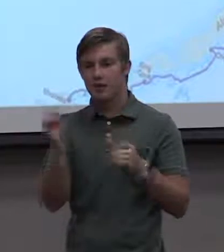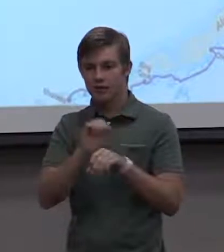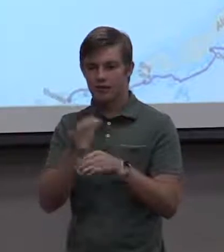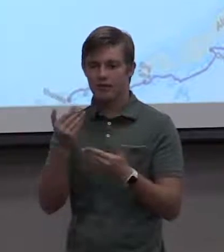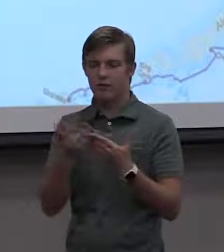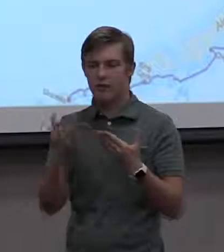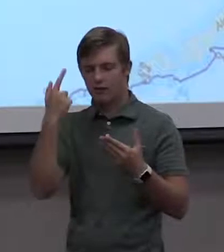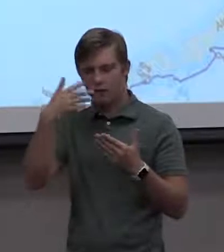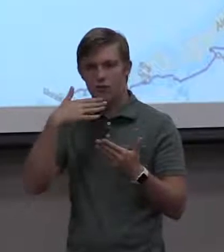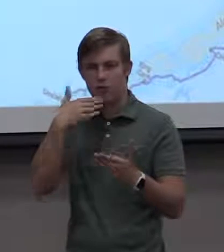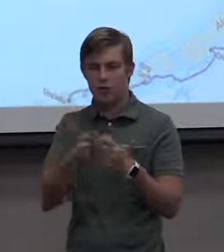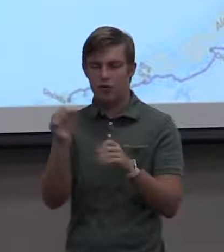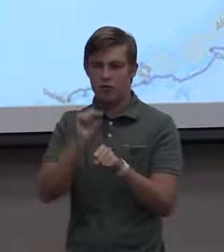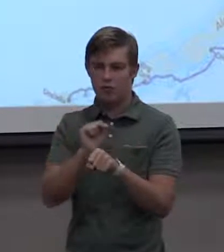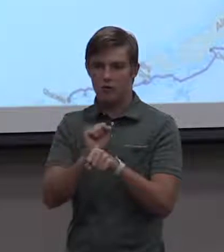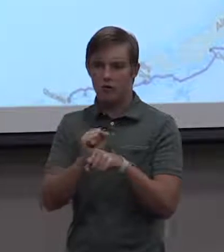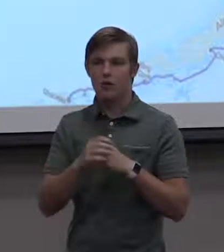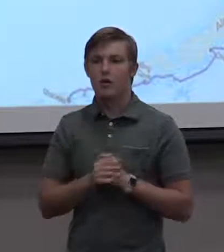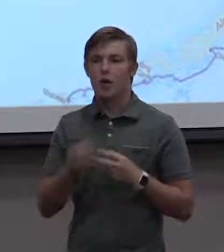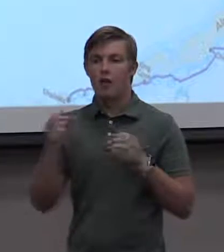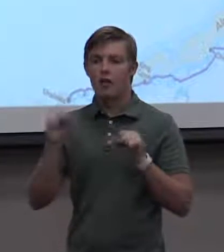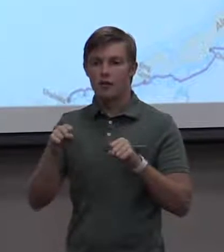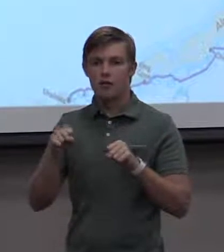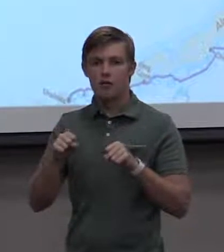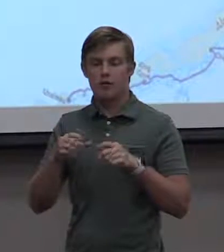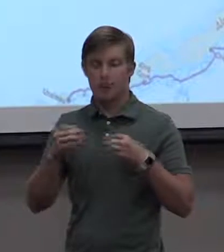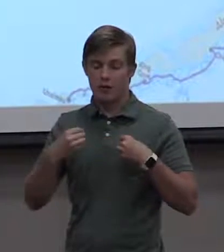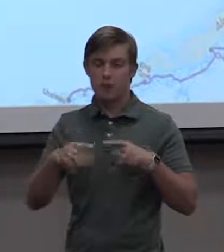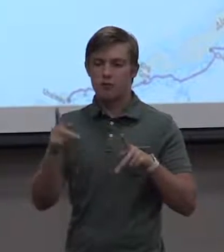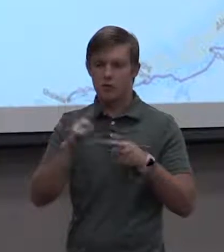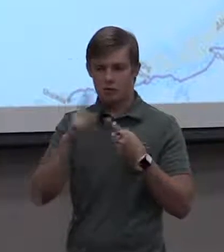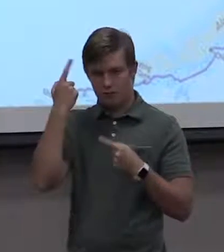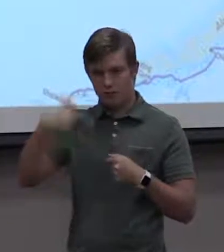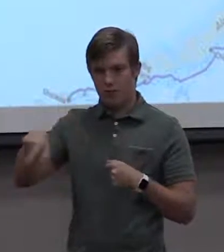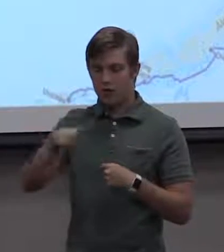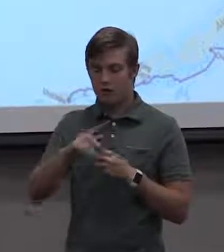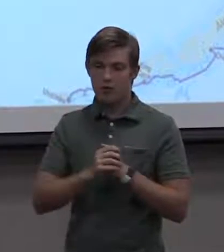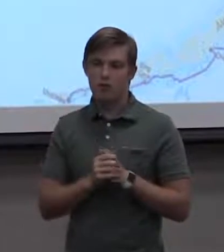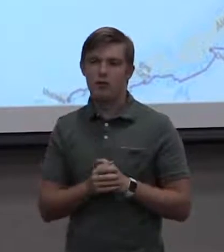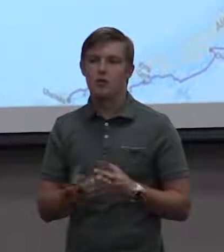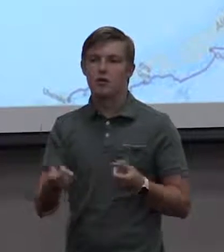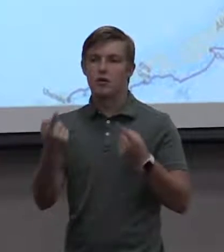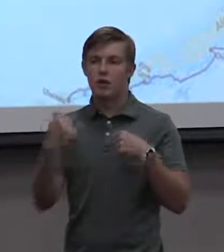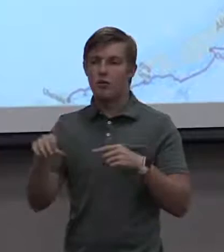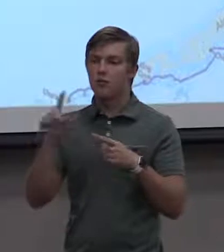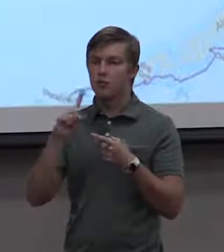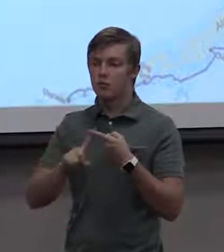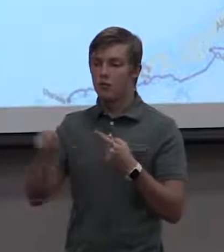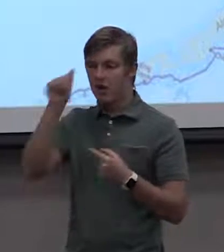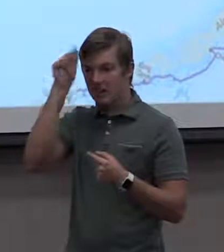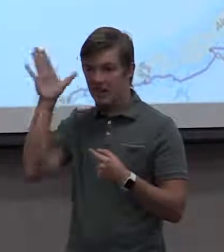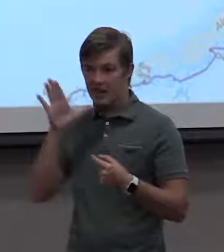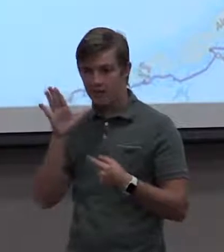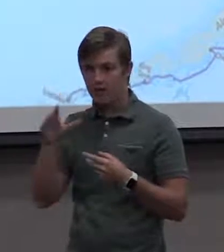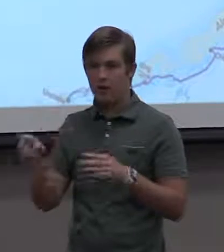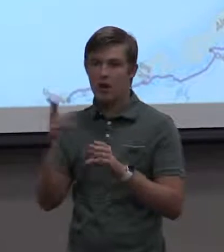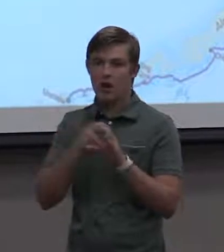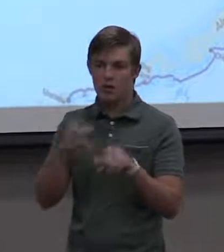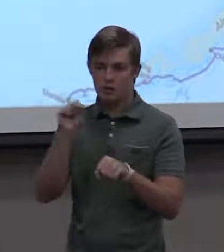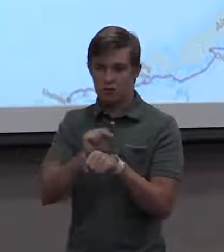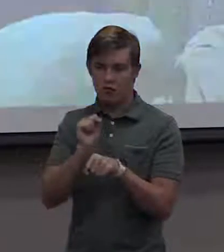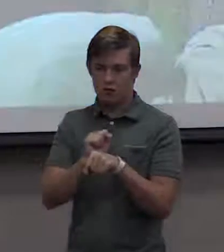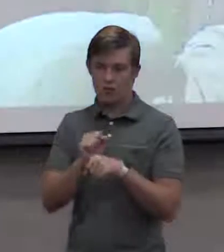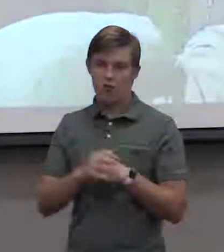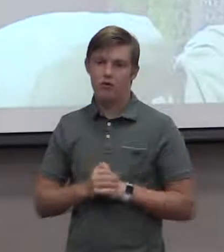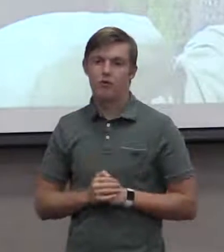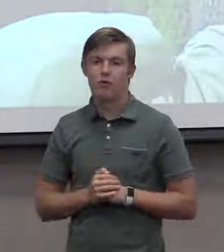so that's an opportunity for some of you to participate in, to pray about, to perhaps come up to Alaska and join the work that's going on up